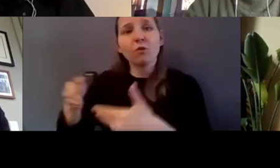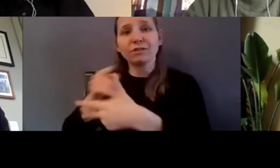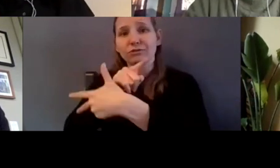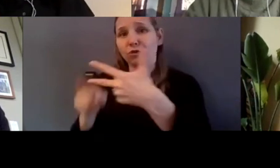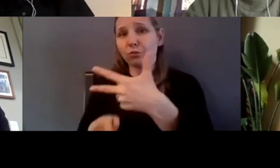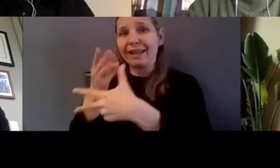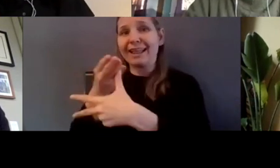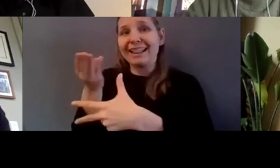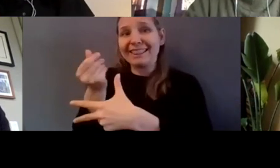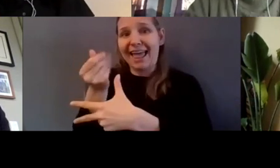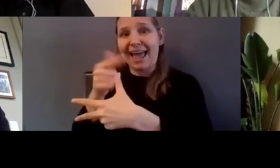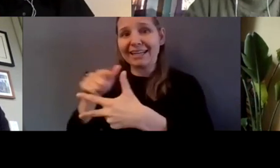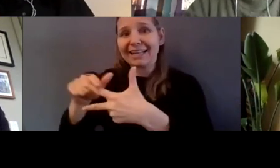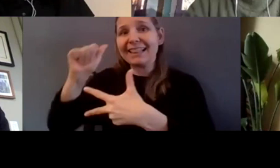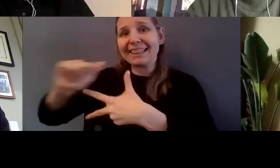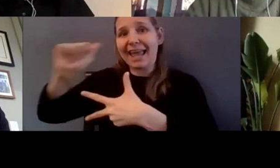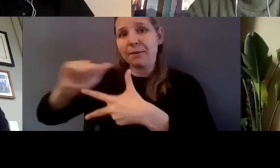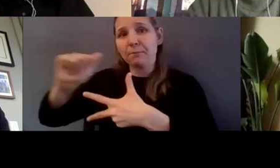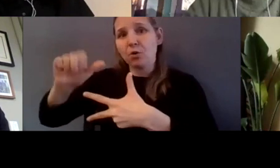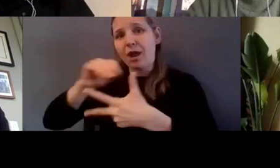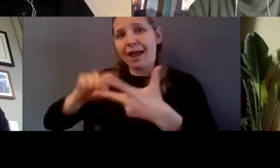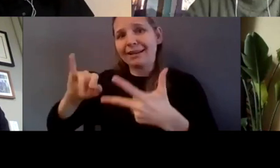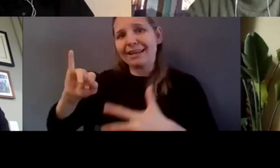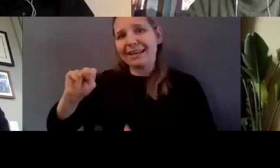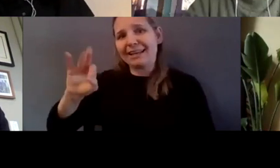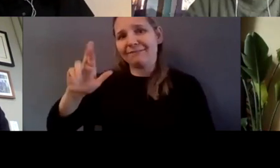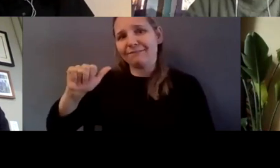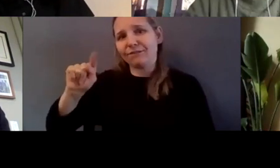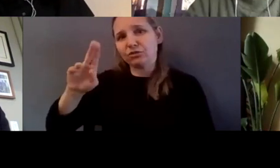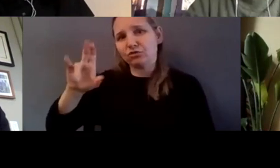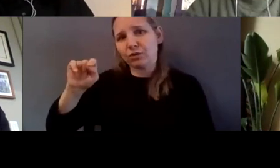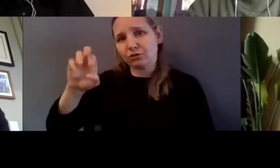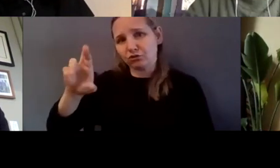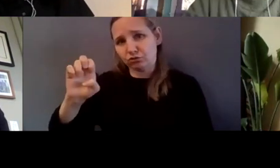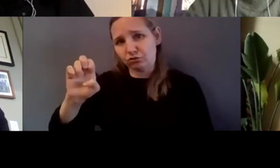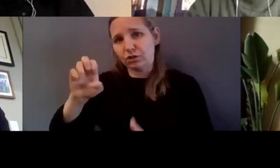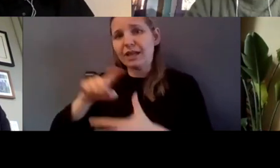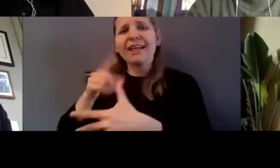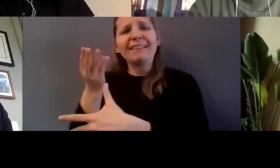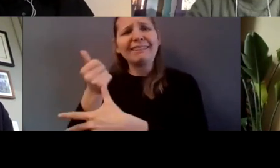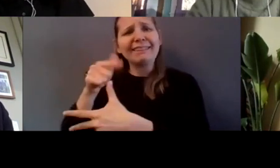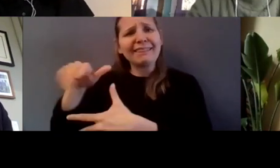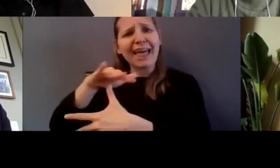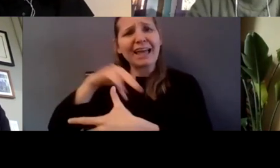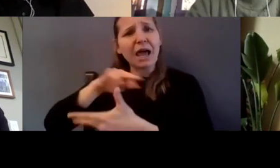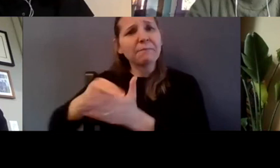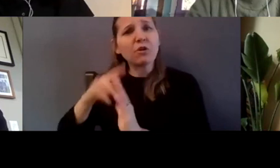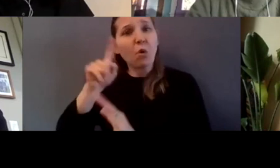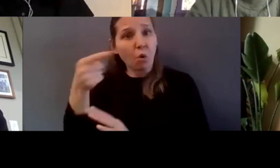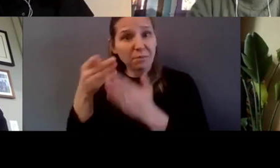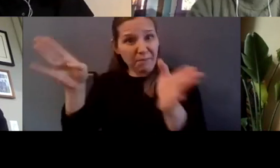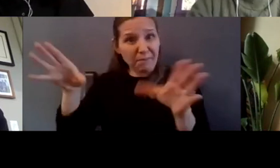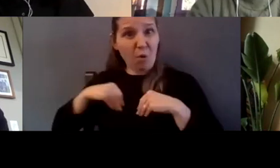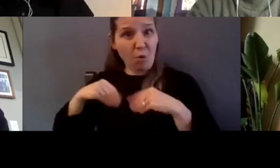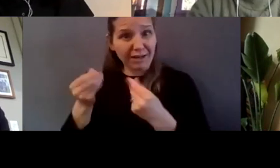land, labor, and infrastructure. Those are critical economic inputs. When land, I mean not just publicly owned land, of course, but